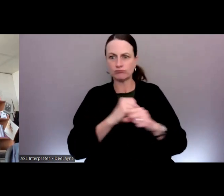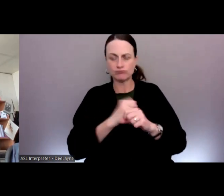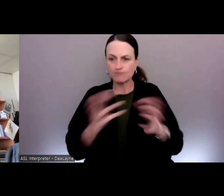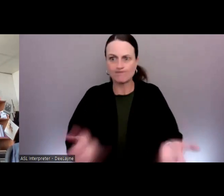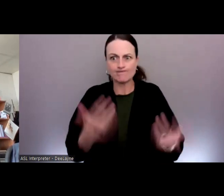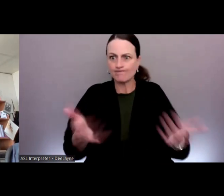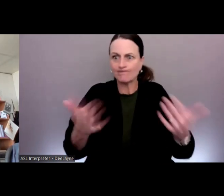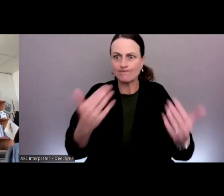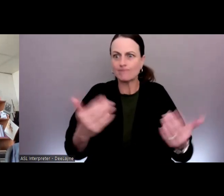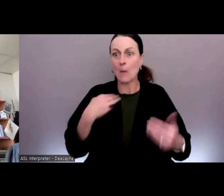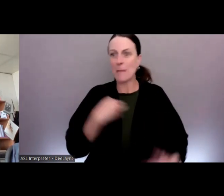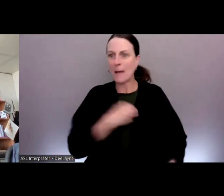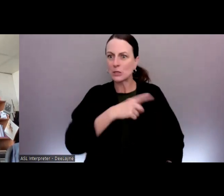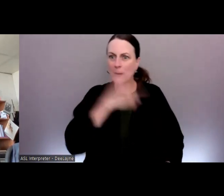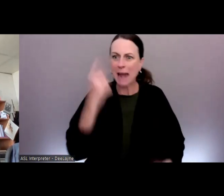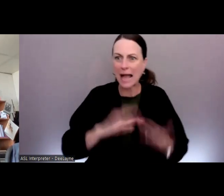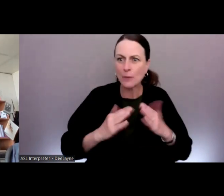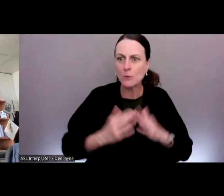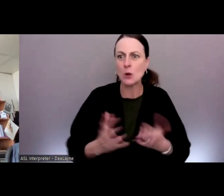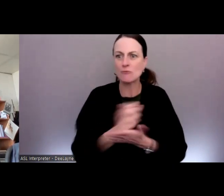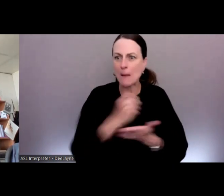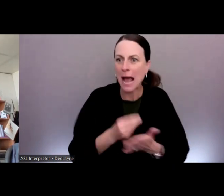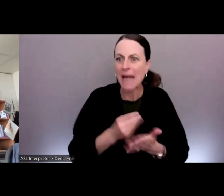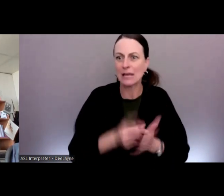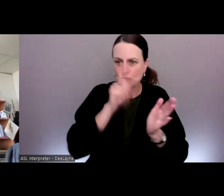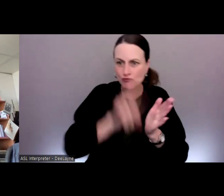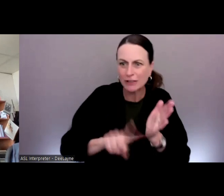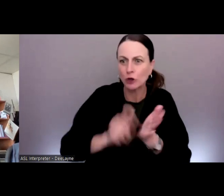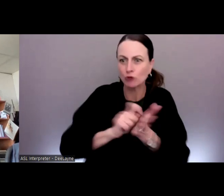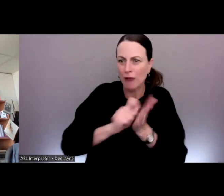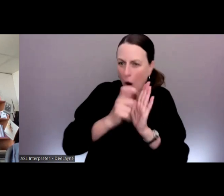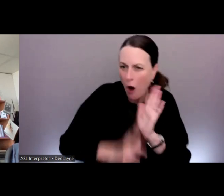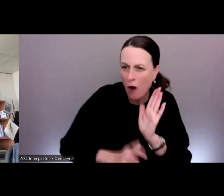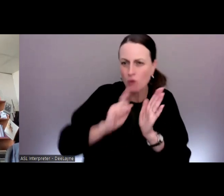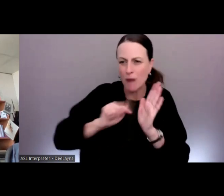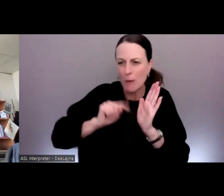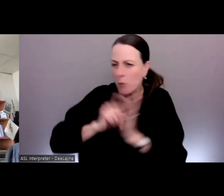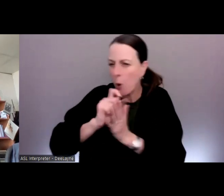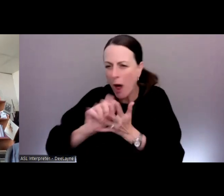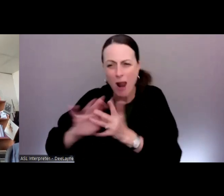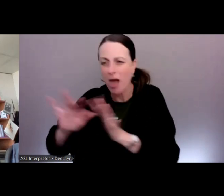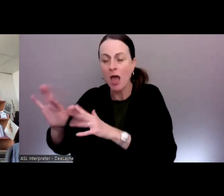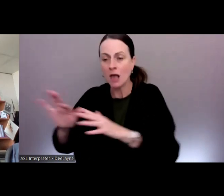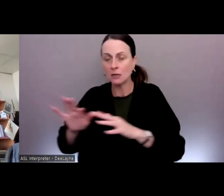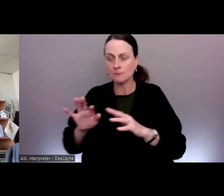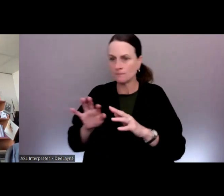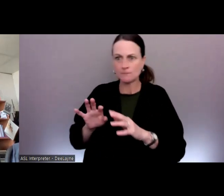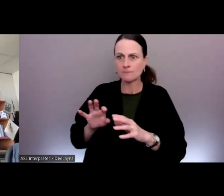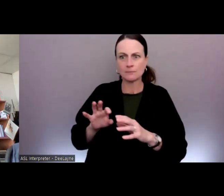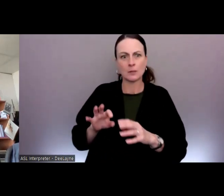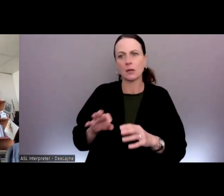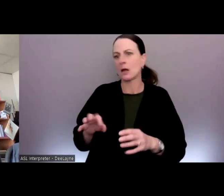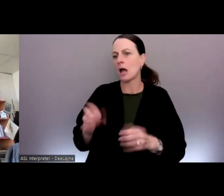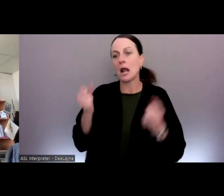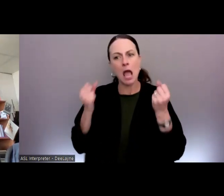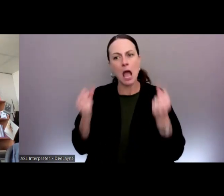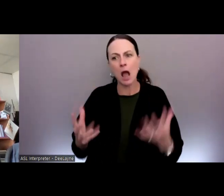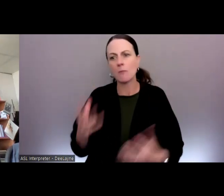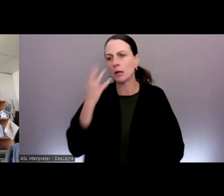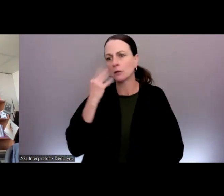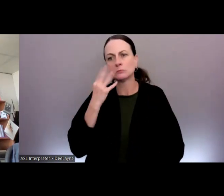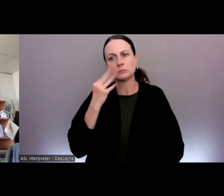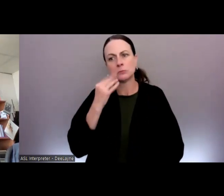communities, to raise funding, do research, write articles and reports, sit in we can only imagine how many